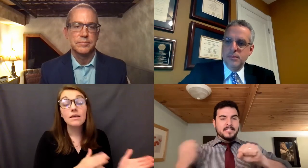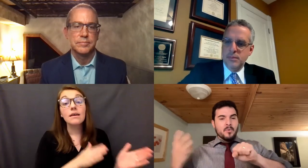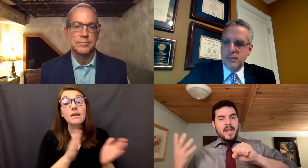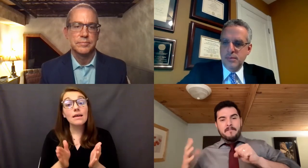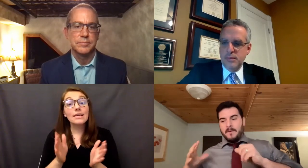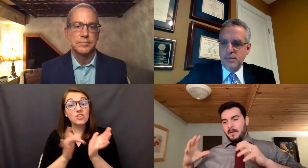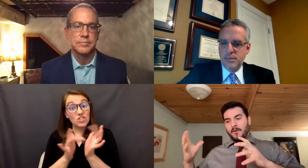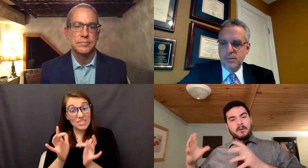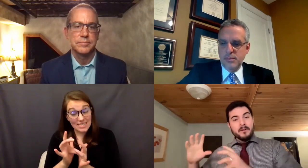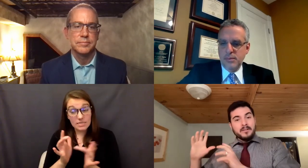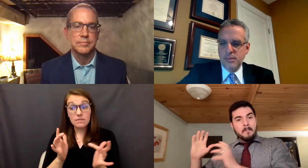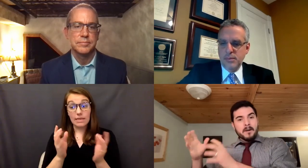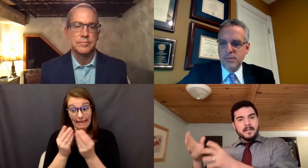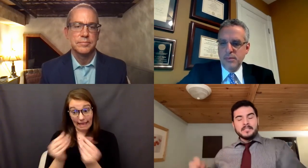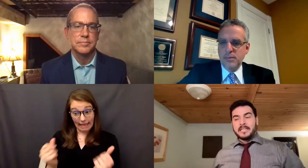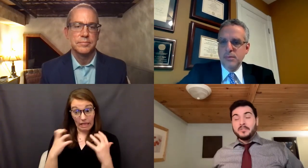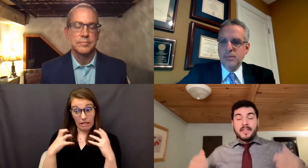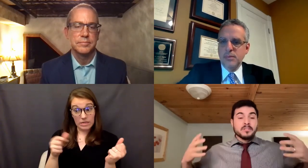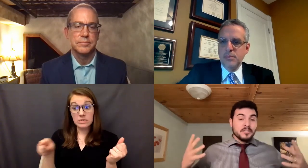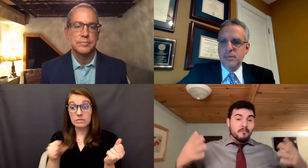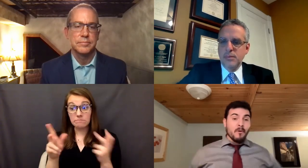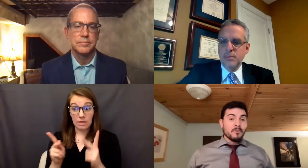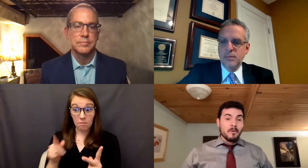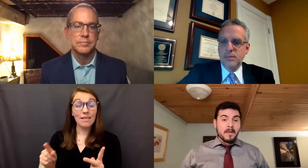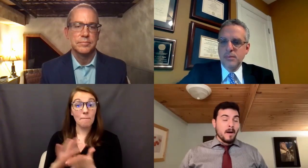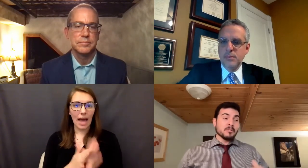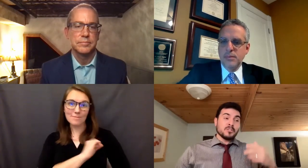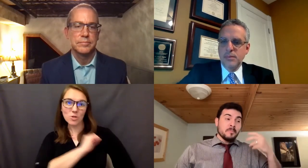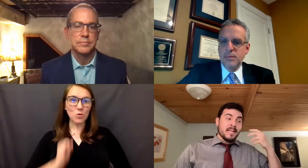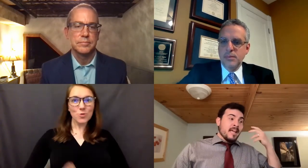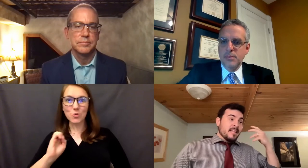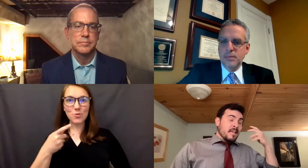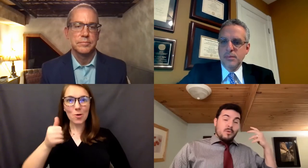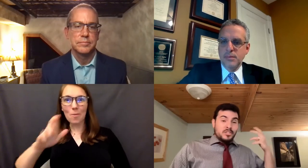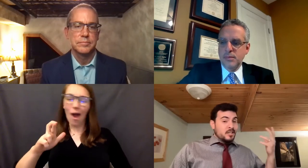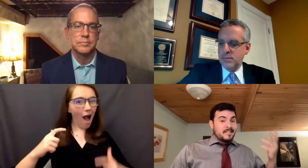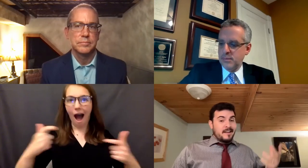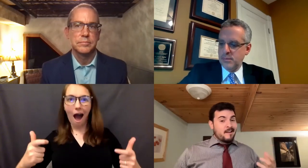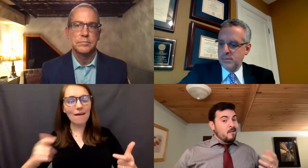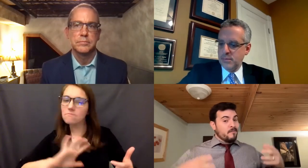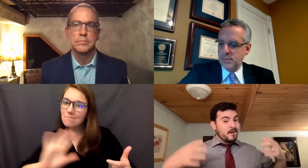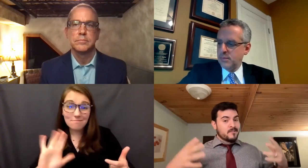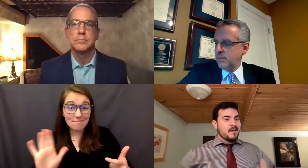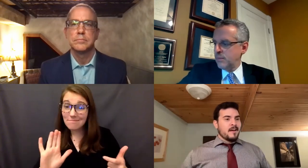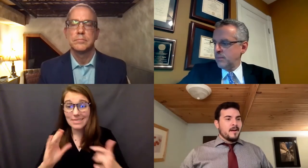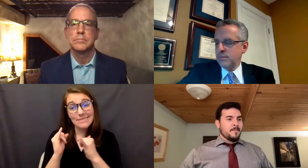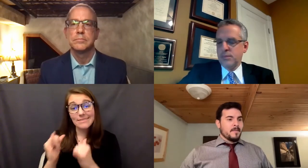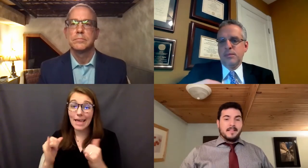they weren't eased away from their vulnerability to impairment, illness, and injury. They were still vulnerable people. I'm assuming they were just like all of